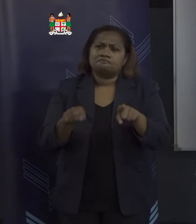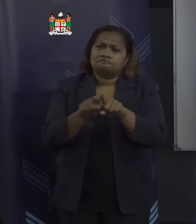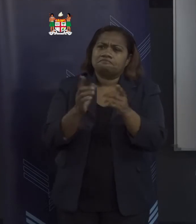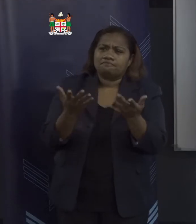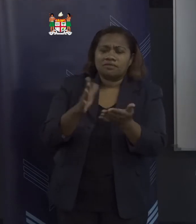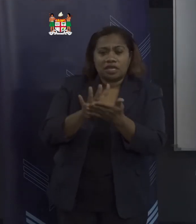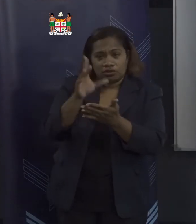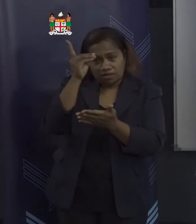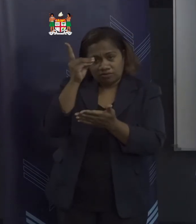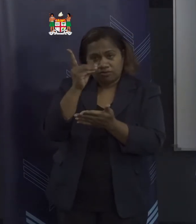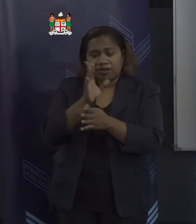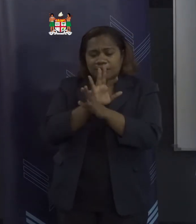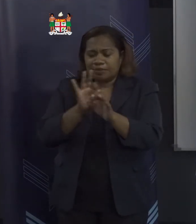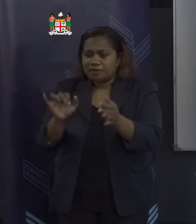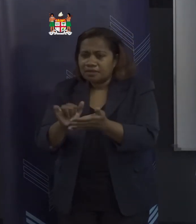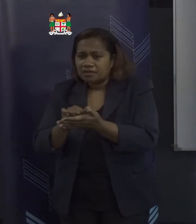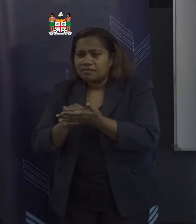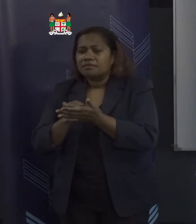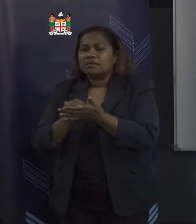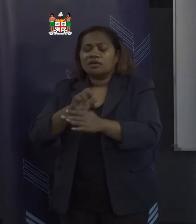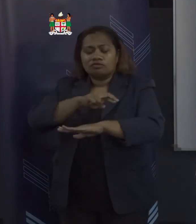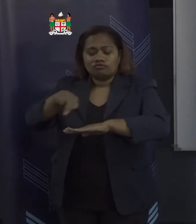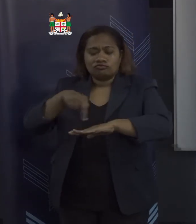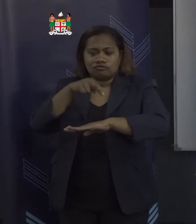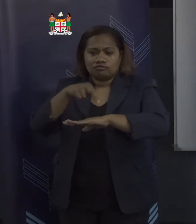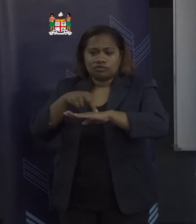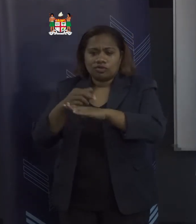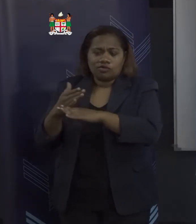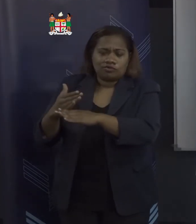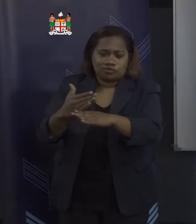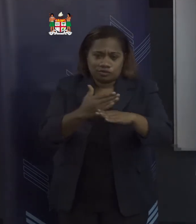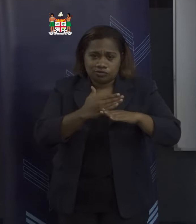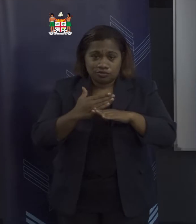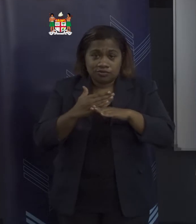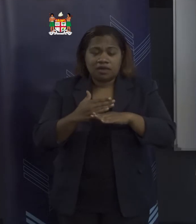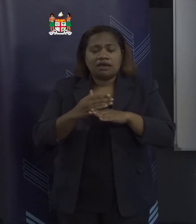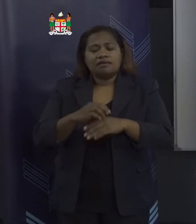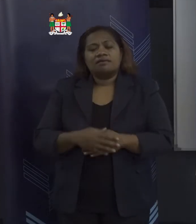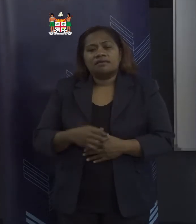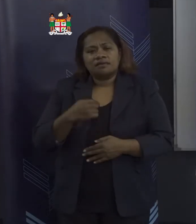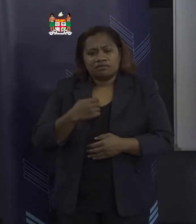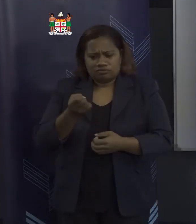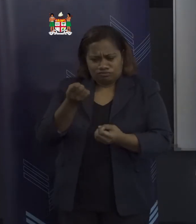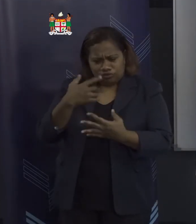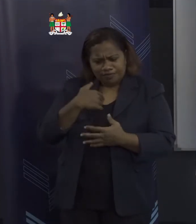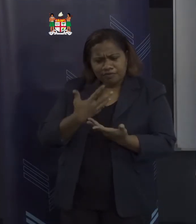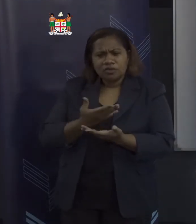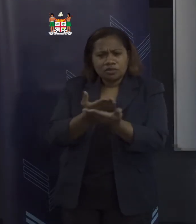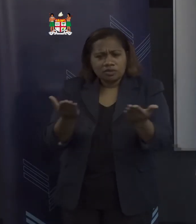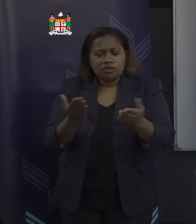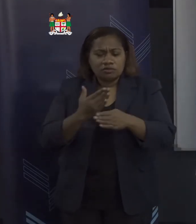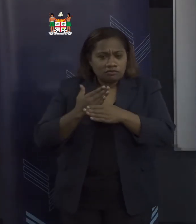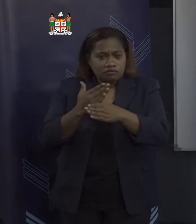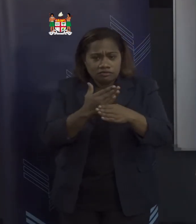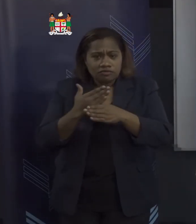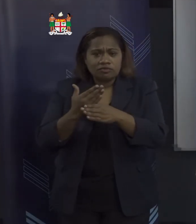education, peacekeeping, and regional cooperation. I'm told that you also wrote on the collaborative efforts